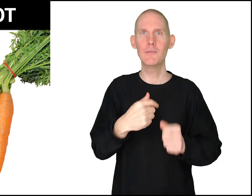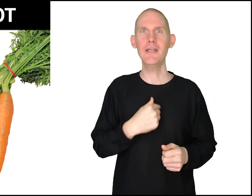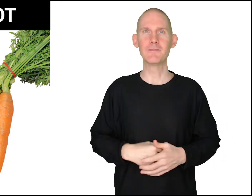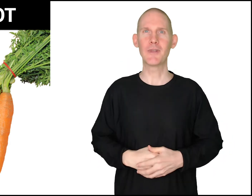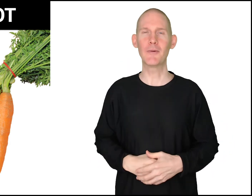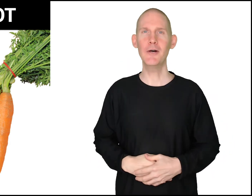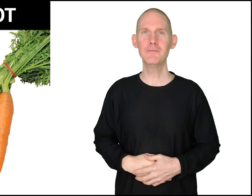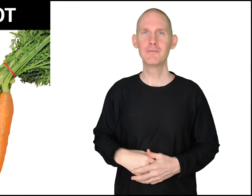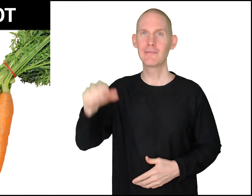me. Here we go.